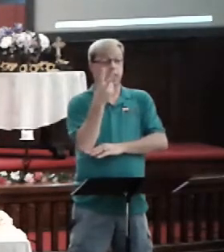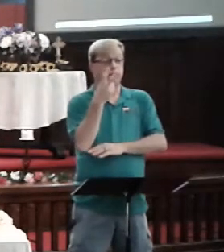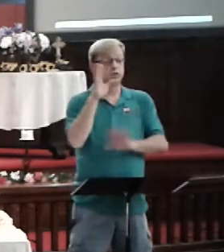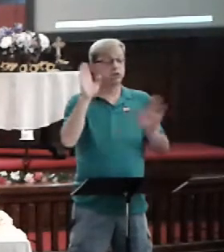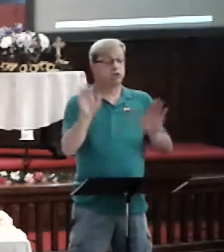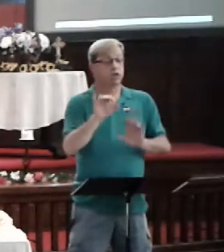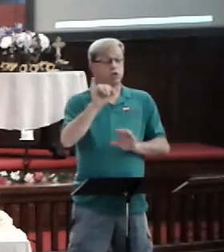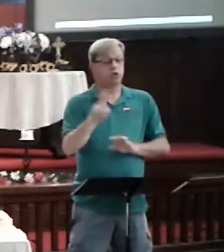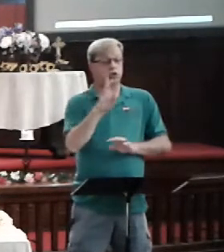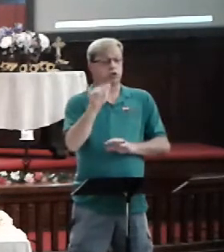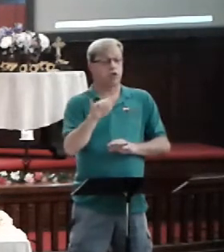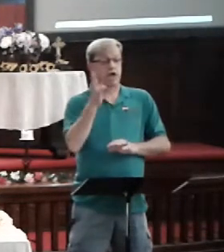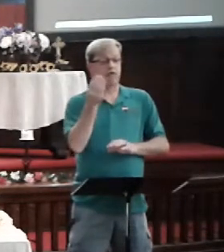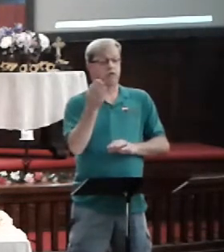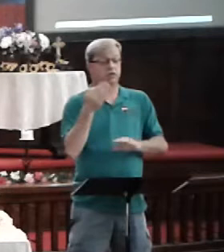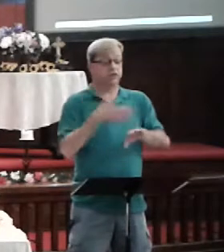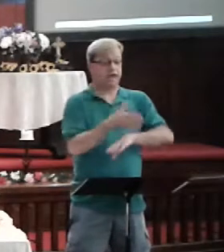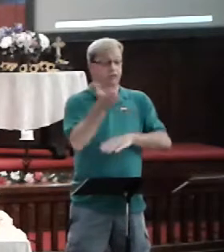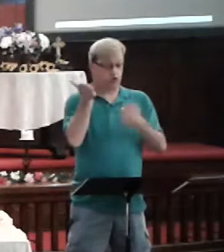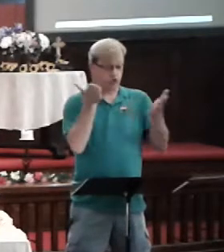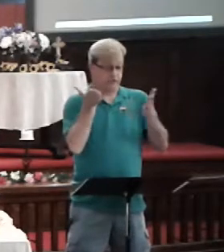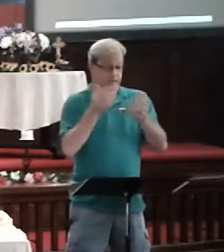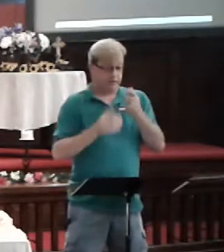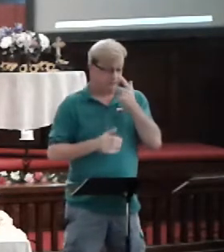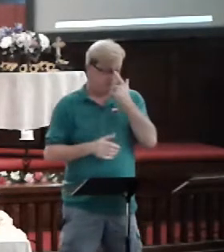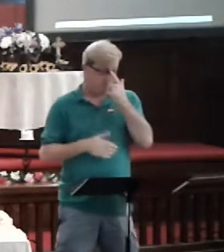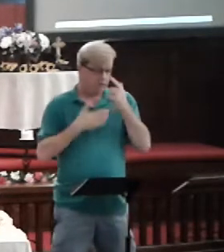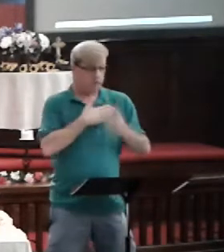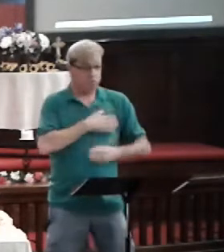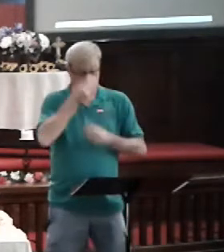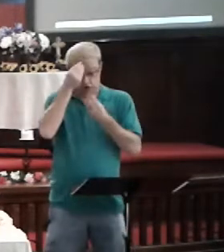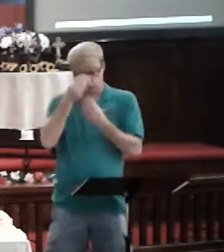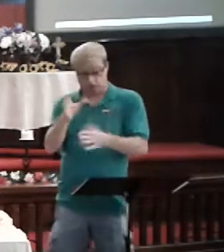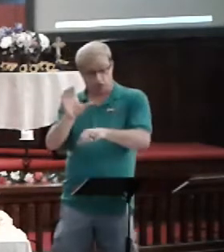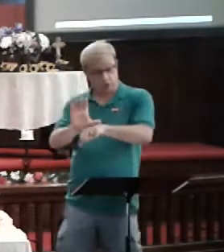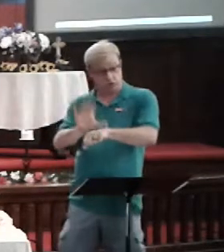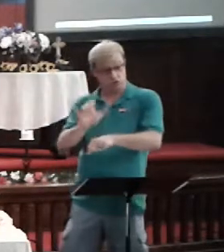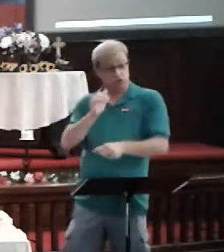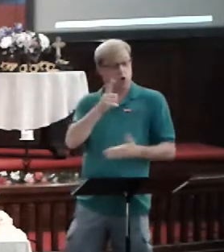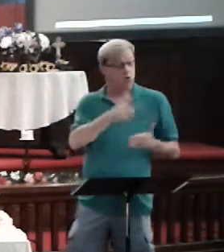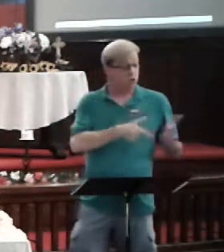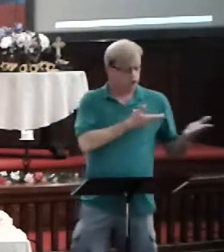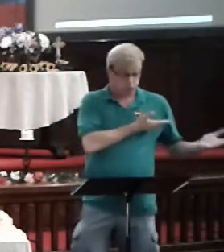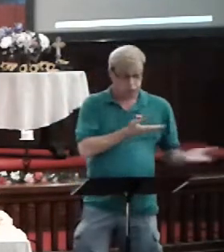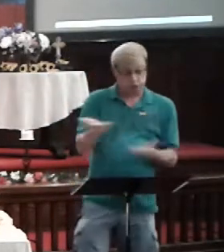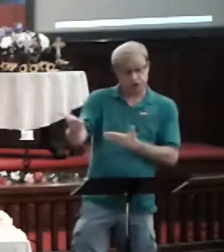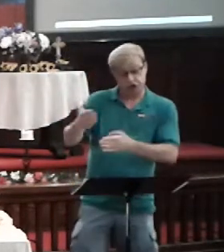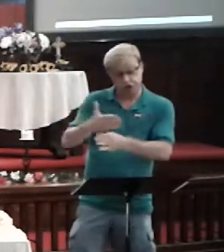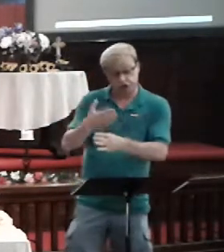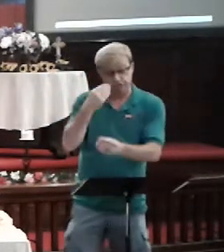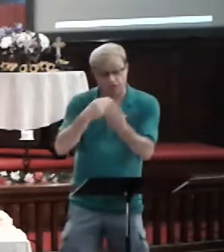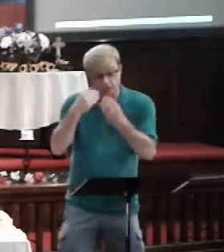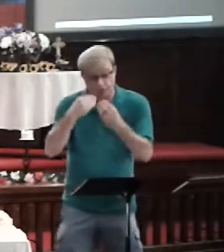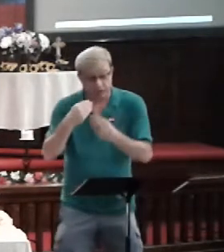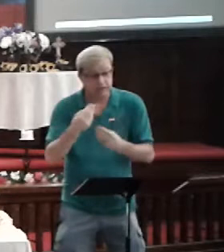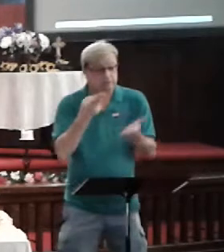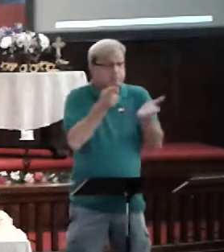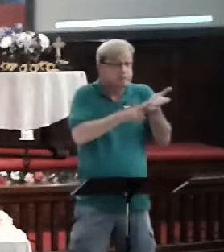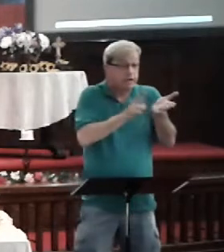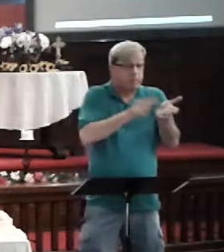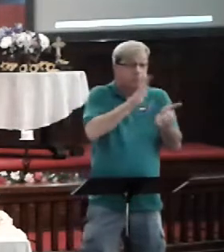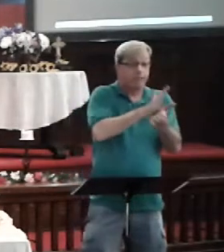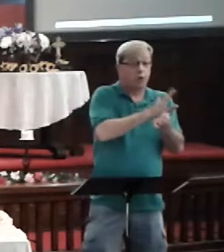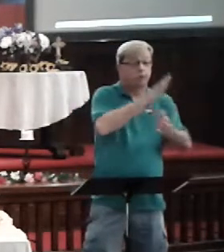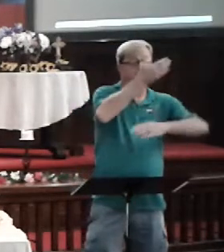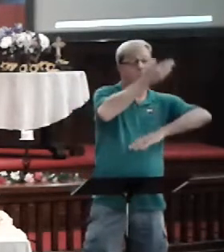Sunday, July 14th, after service. Please let us know what you'll bring to share in our meal. The sign-up sheet is on the welcome